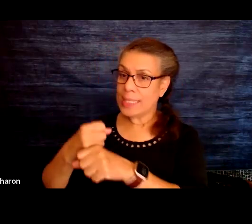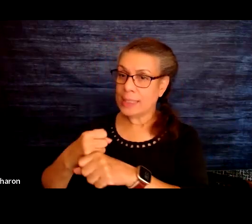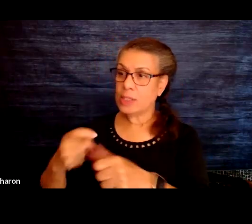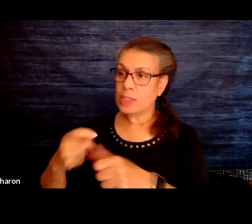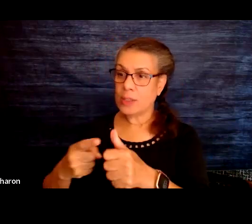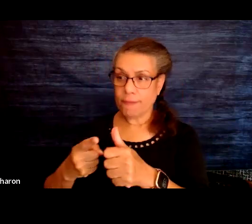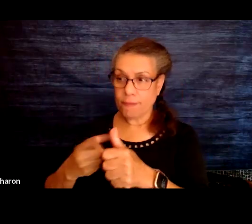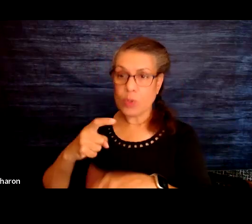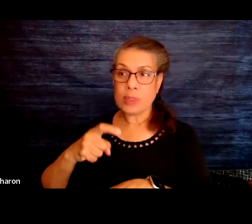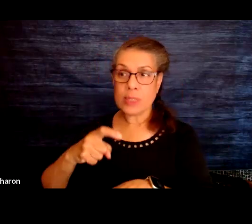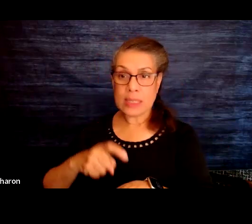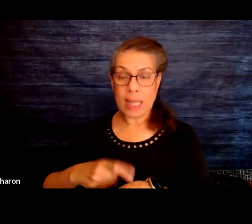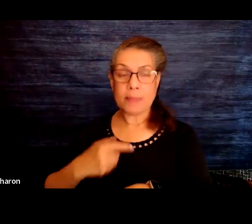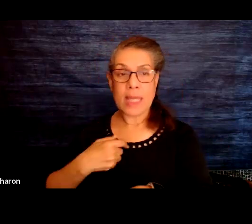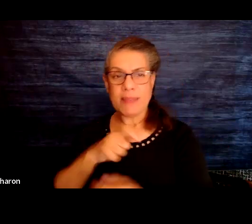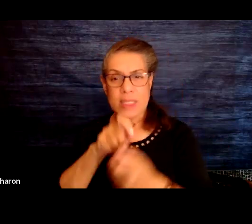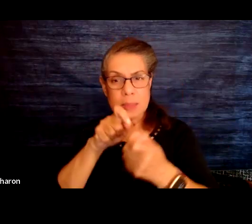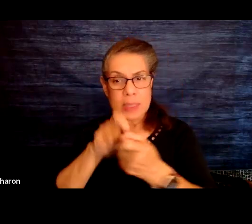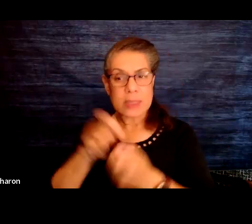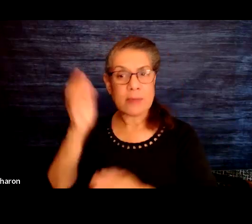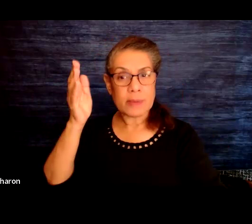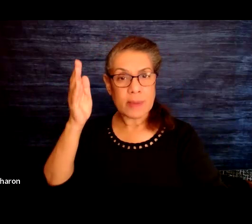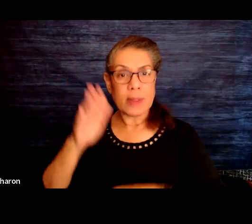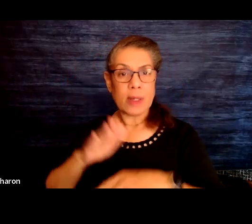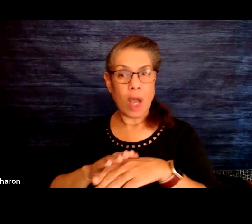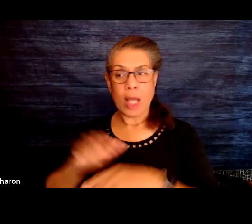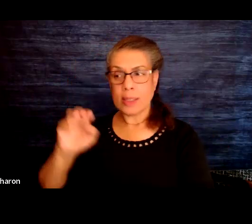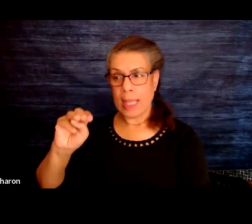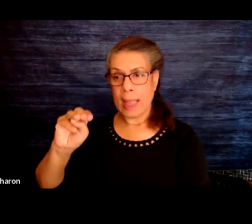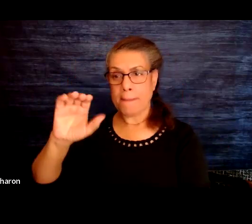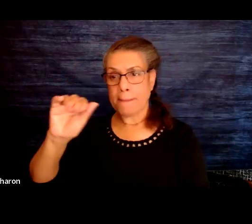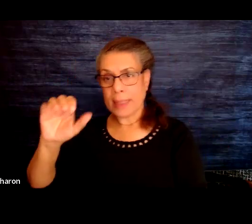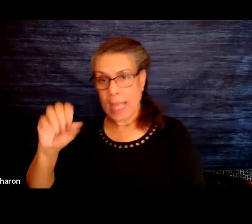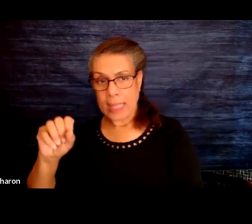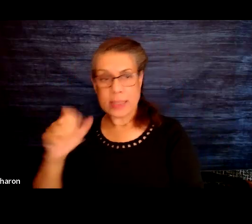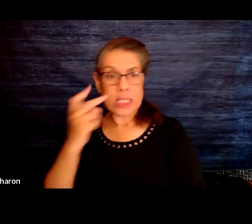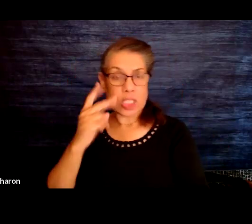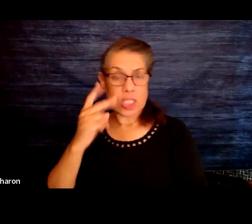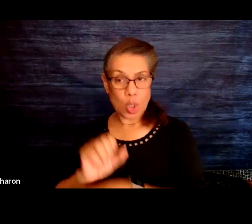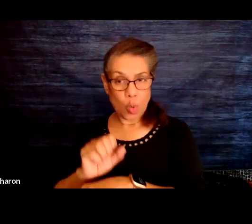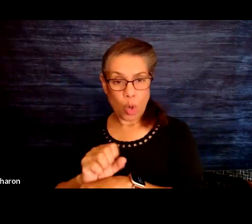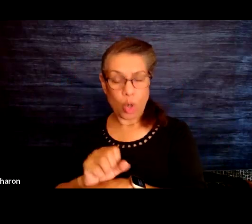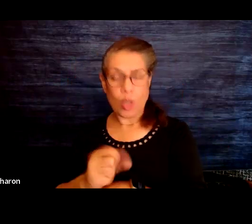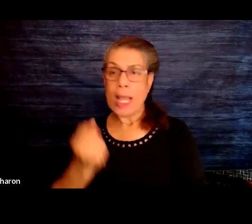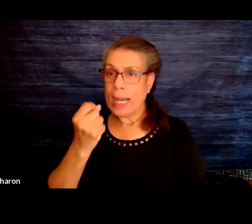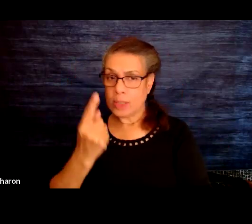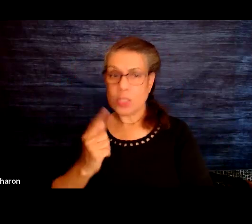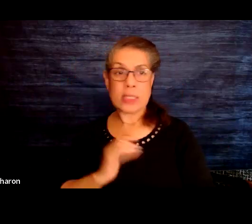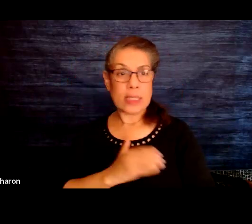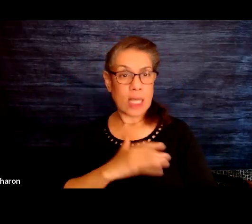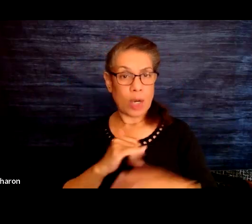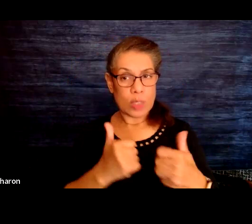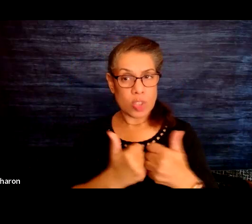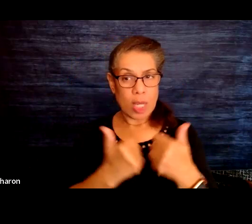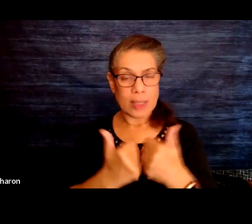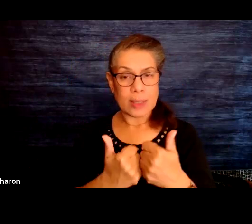a specific presentation on MCAS, so we can see the great work that's being done. We can thoroughly understand what the challenges are.